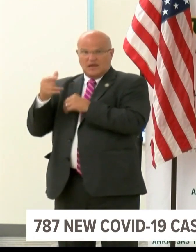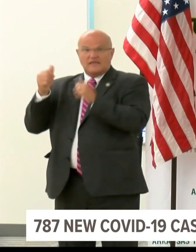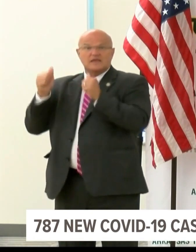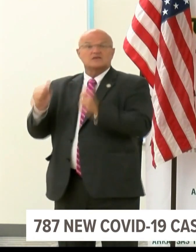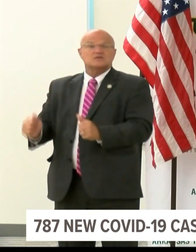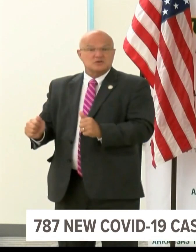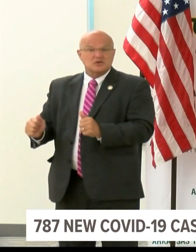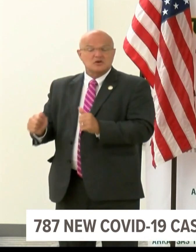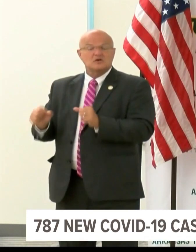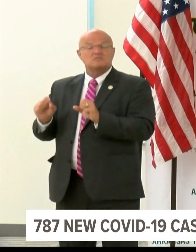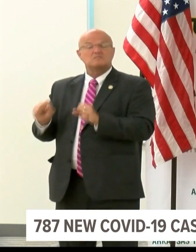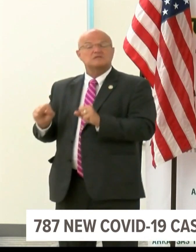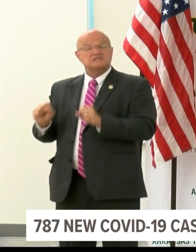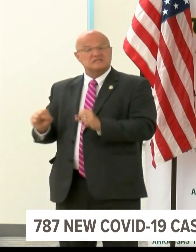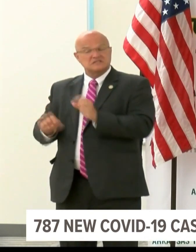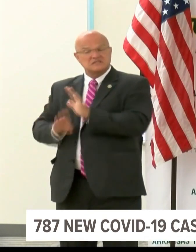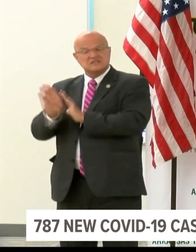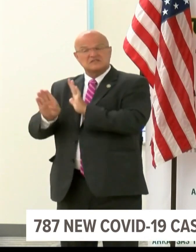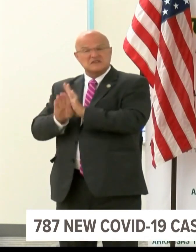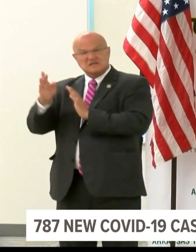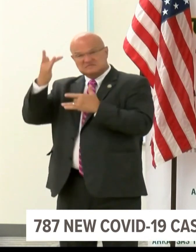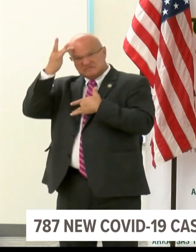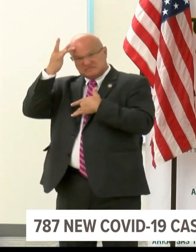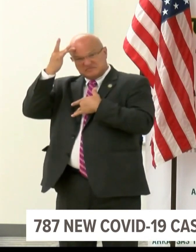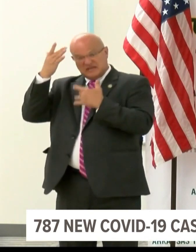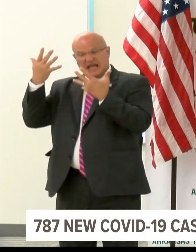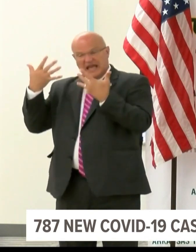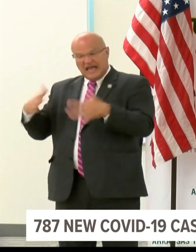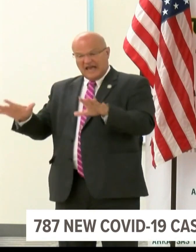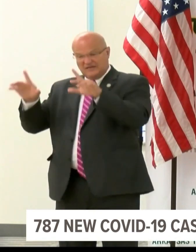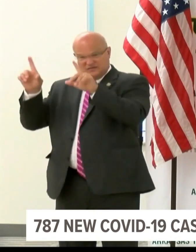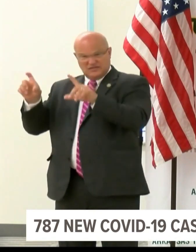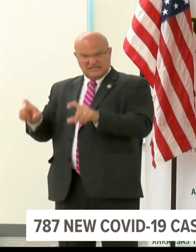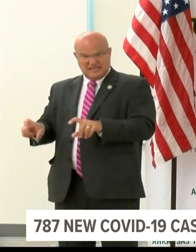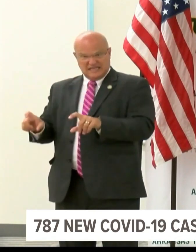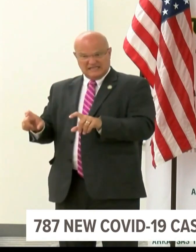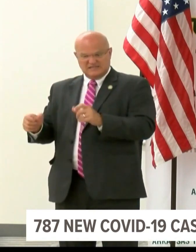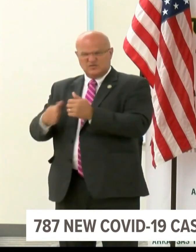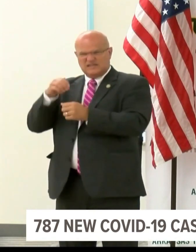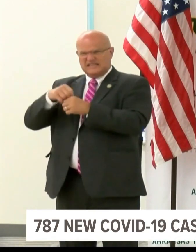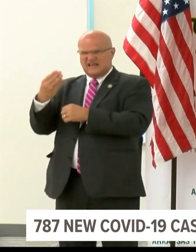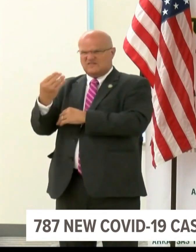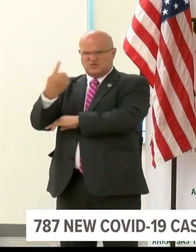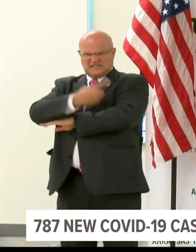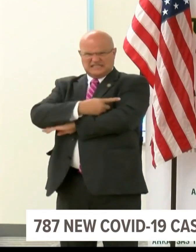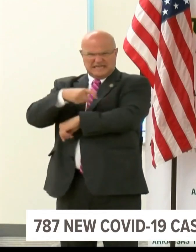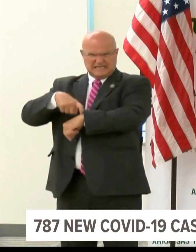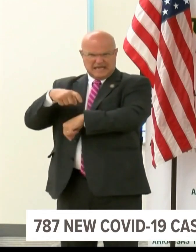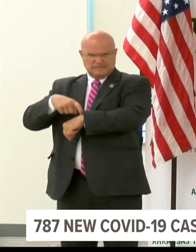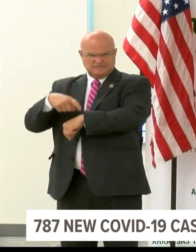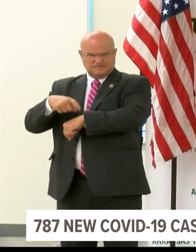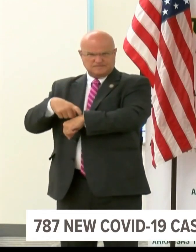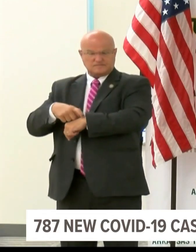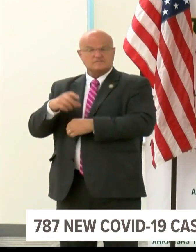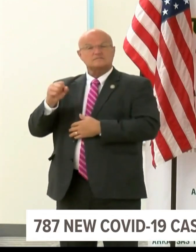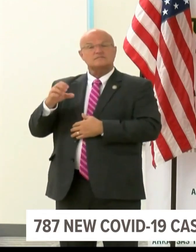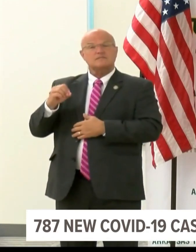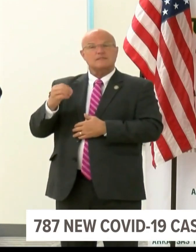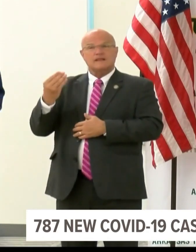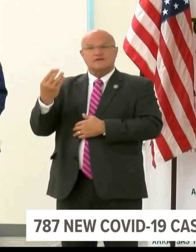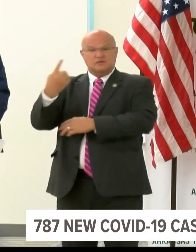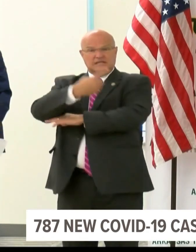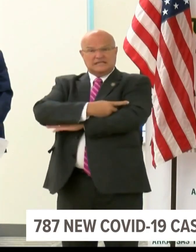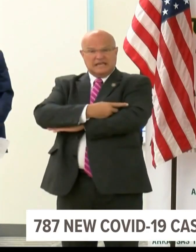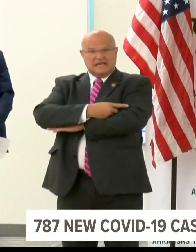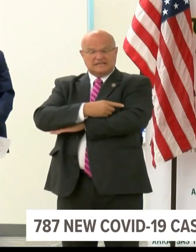could potentially develop the illness after their test if it's within that 14-day period. So 14